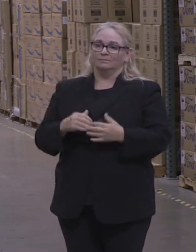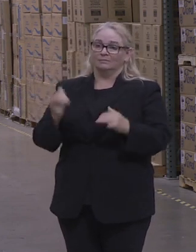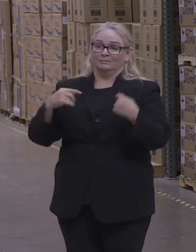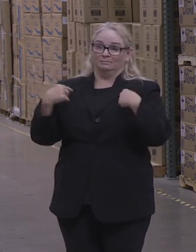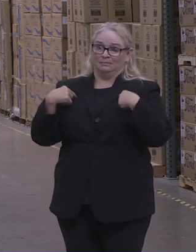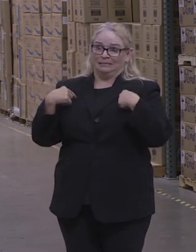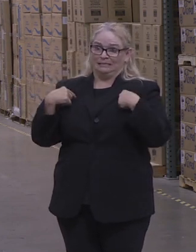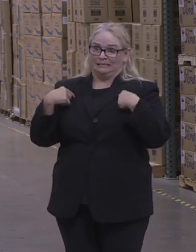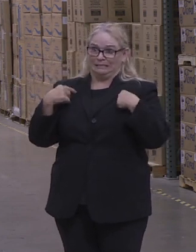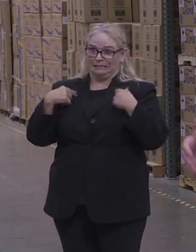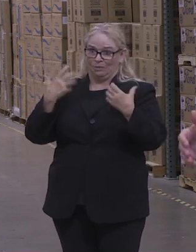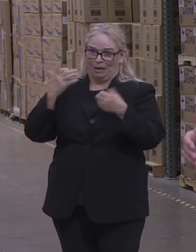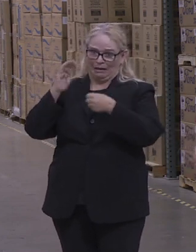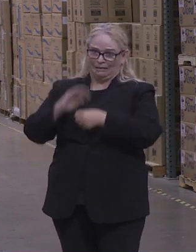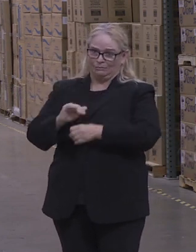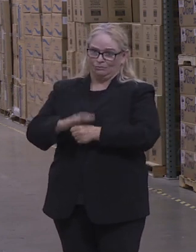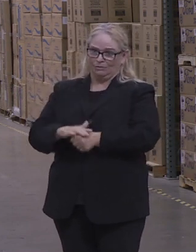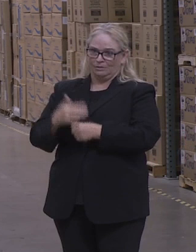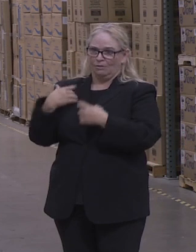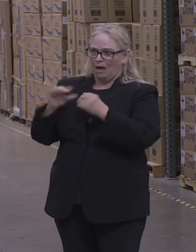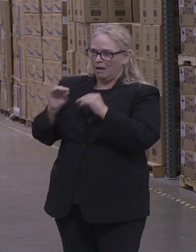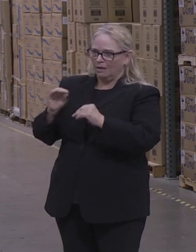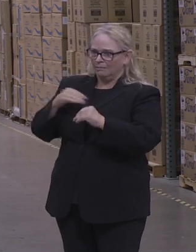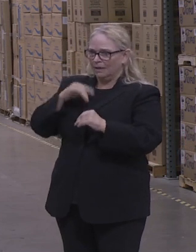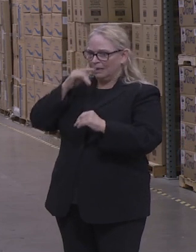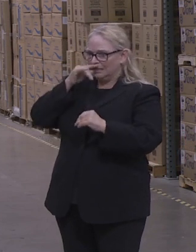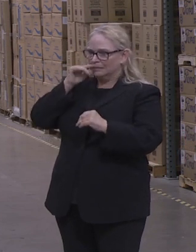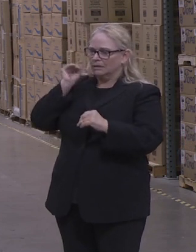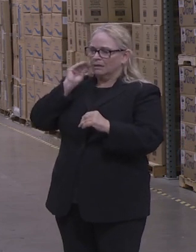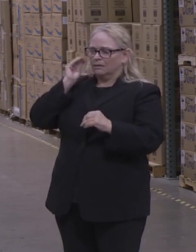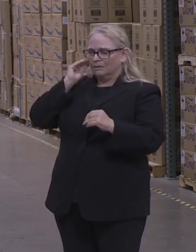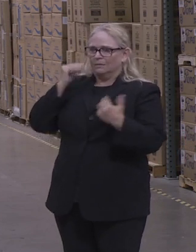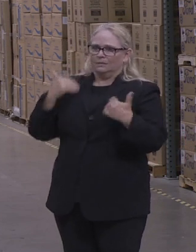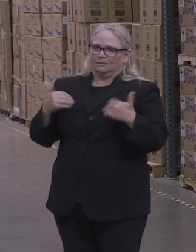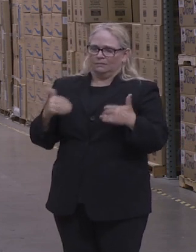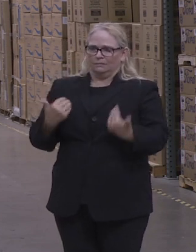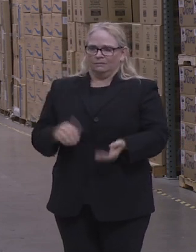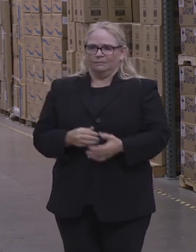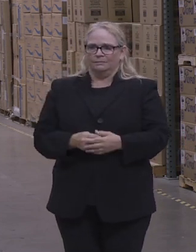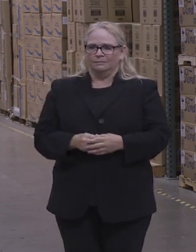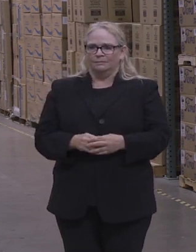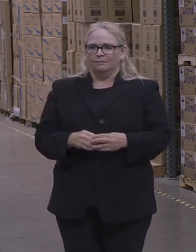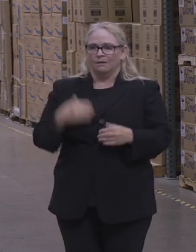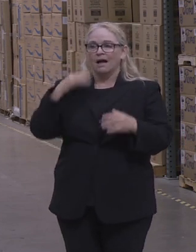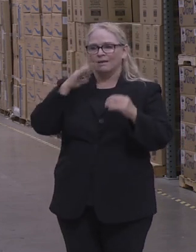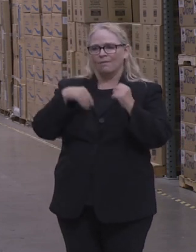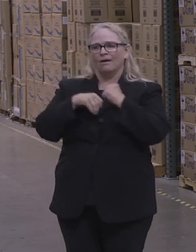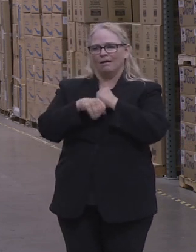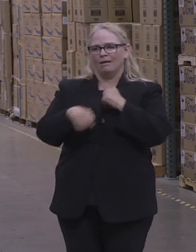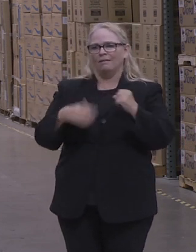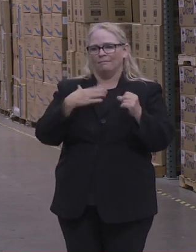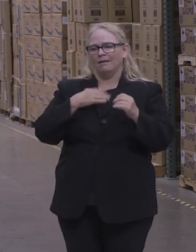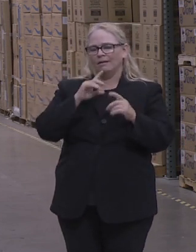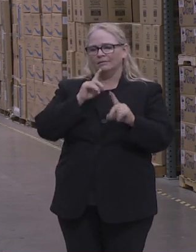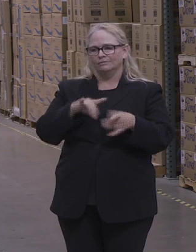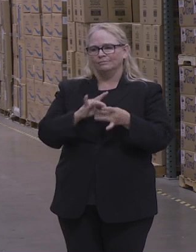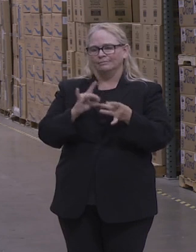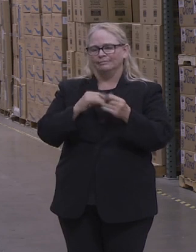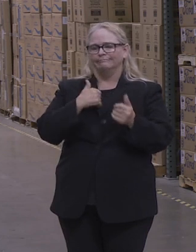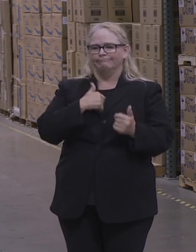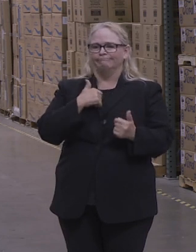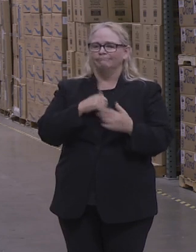kids. We've been doing, forgive me, Alec, for so long-windedly answering your question. I know you're in the TV business,